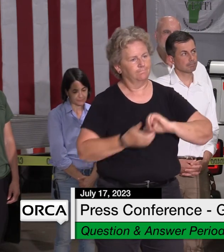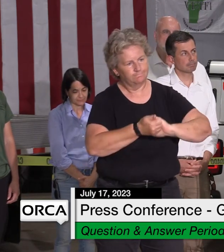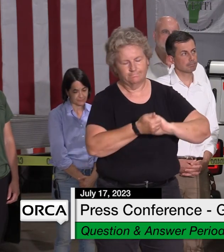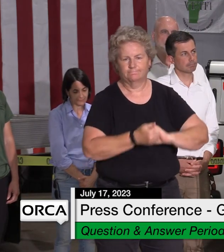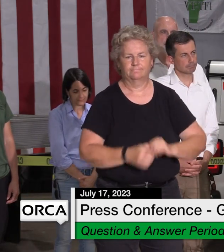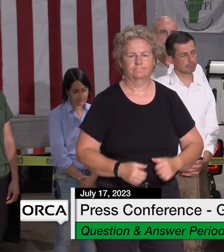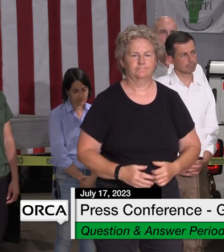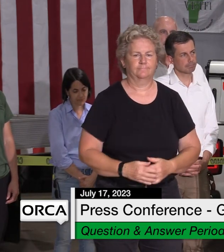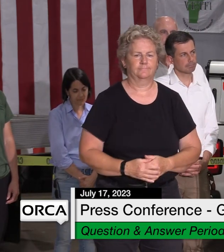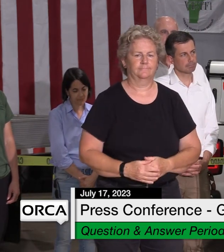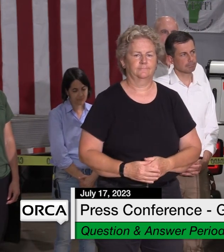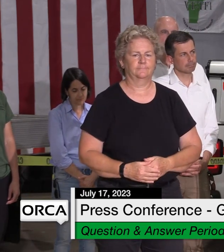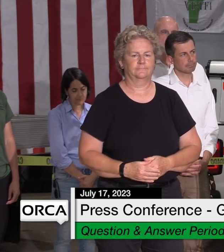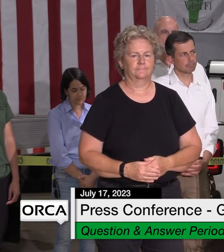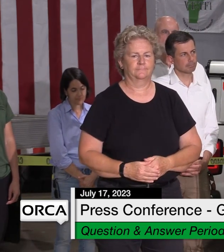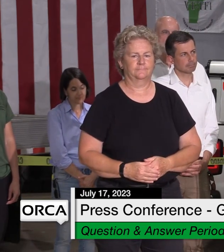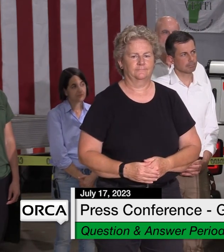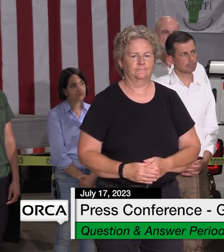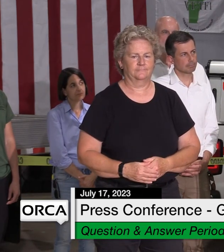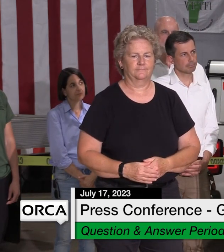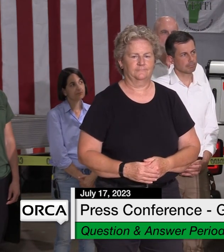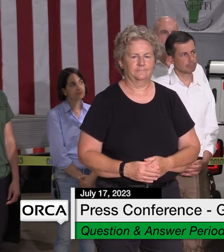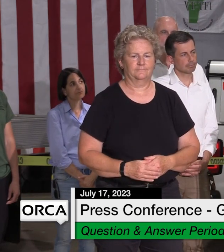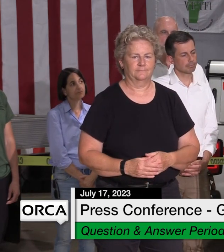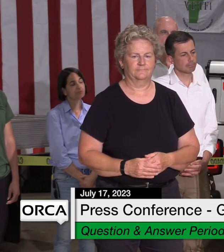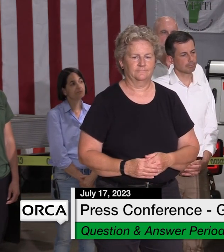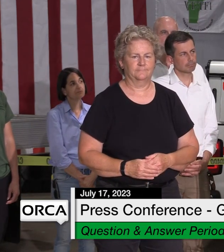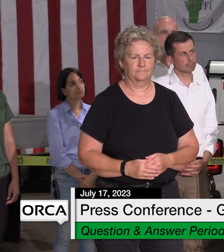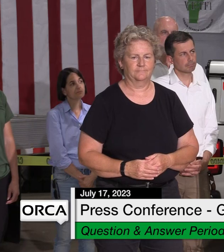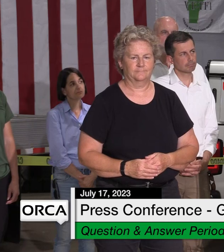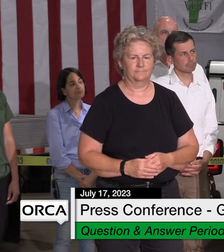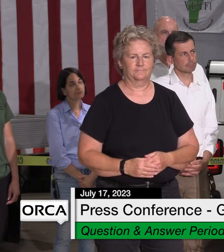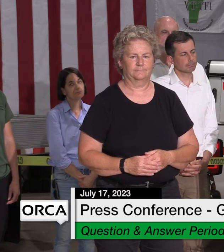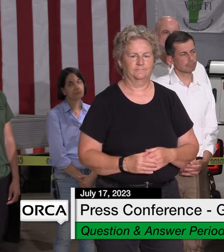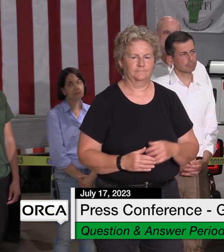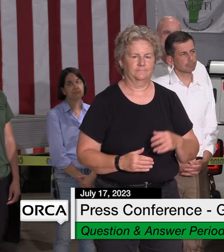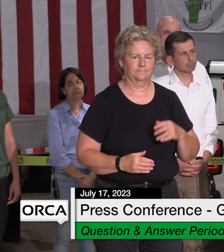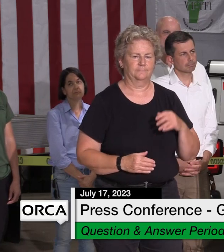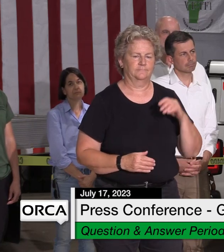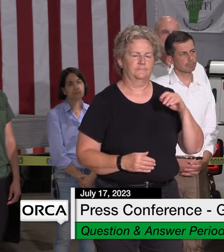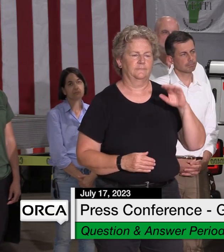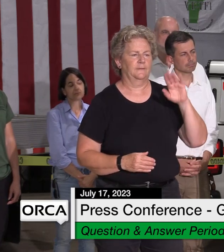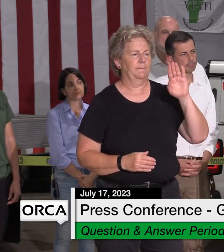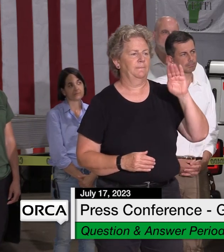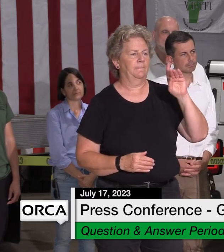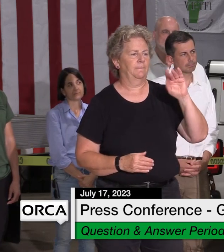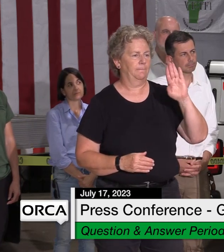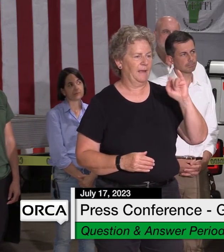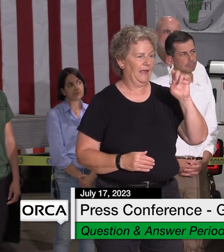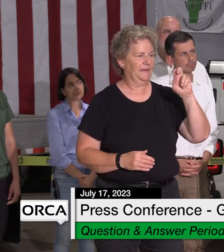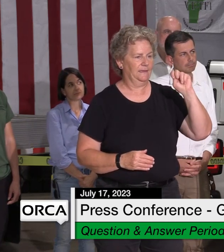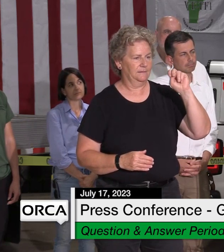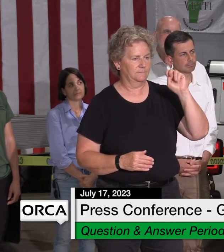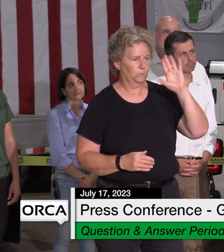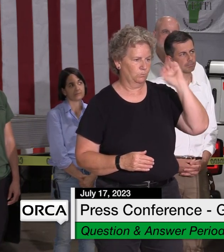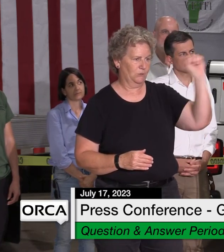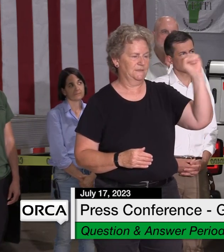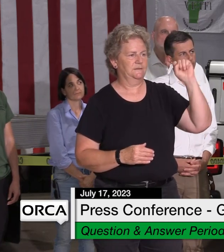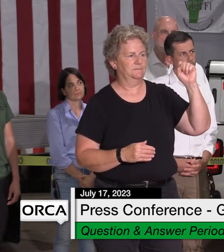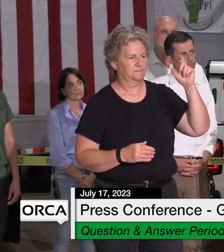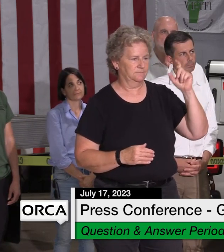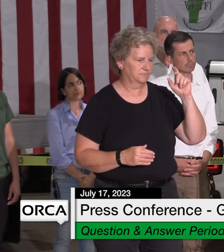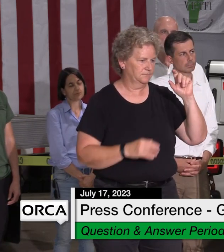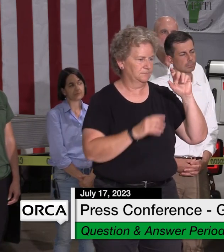with the help of the federal government. And the Biden administration has been really, really essential and very